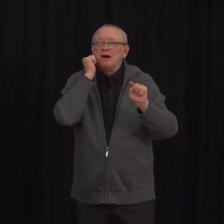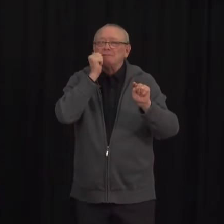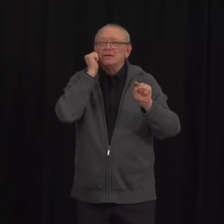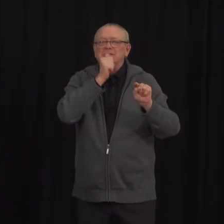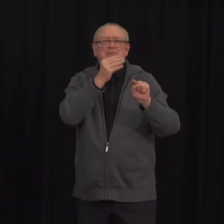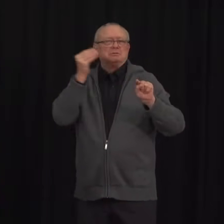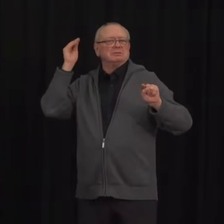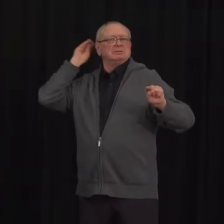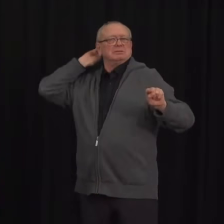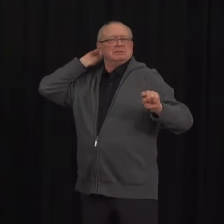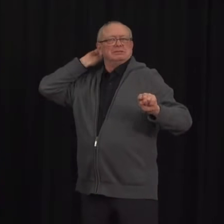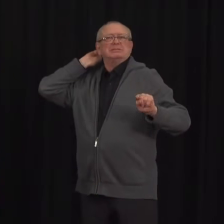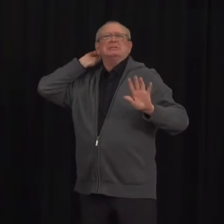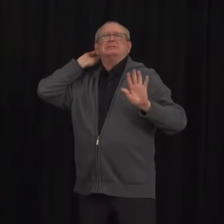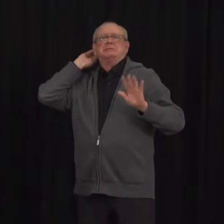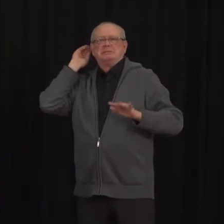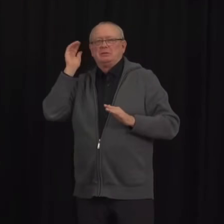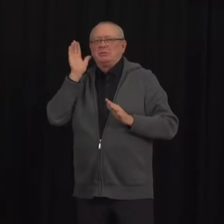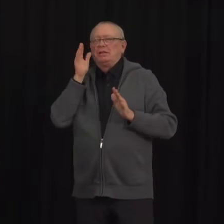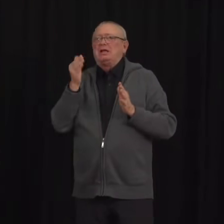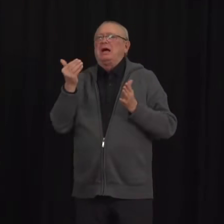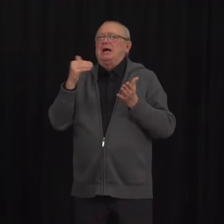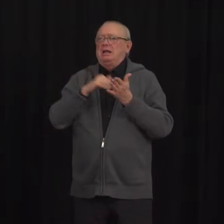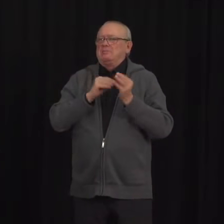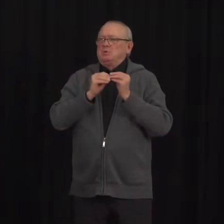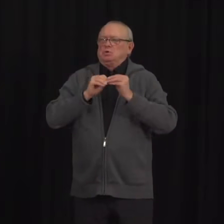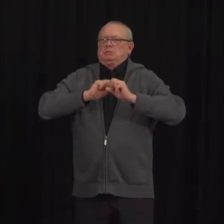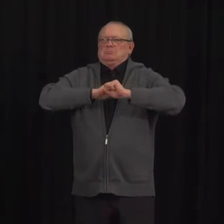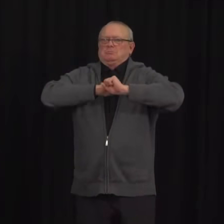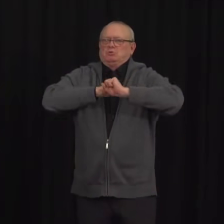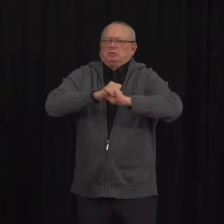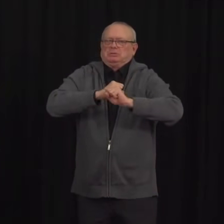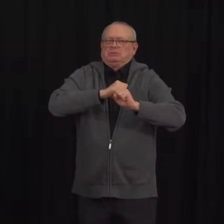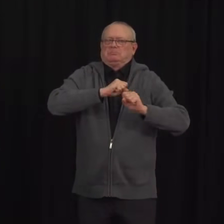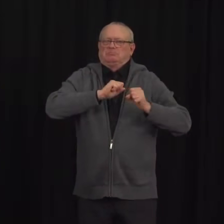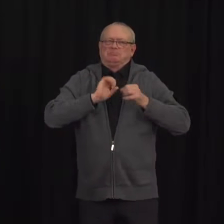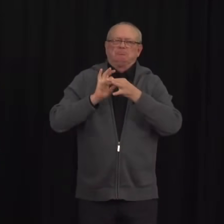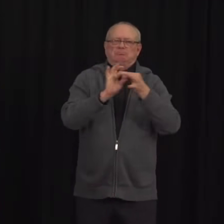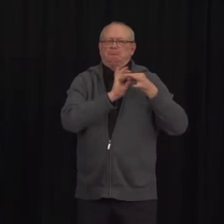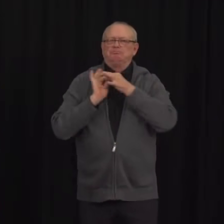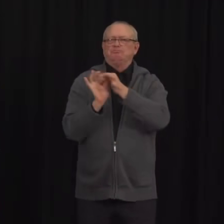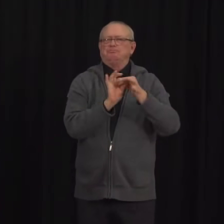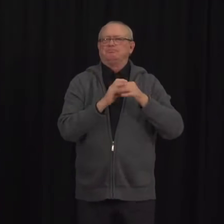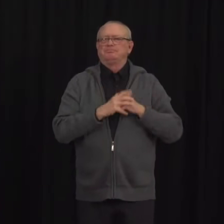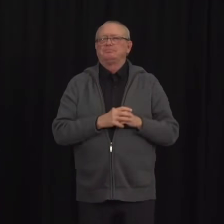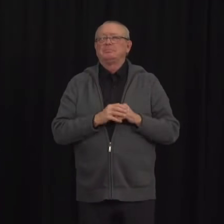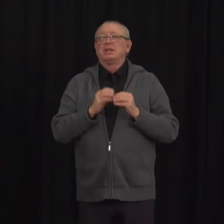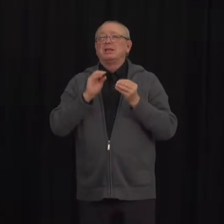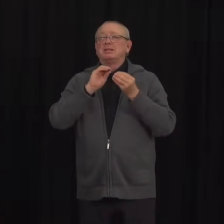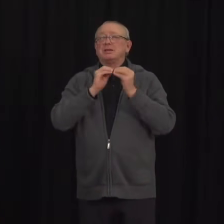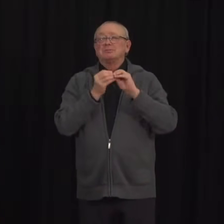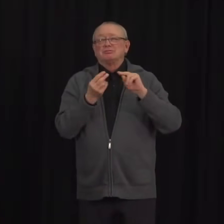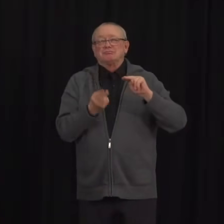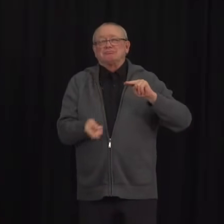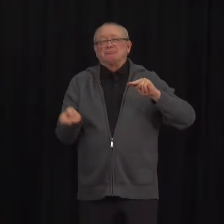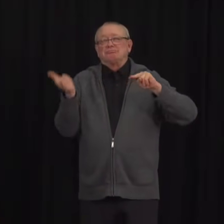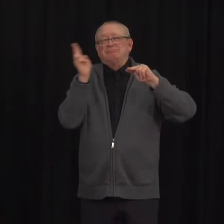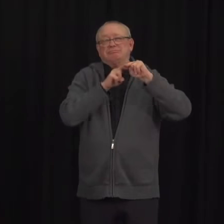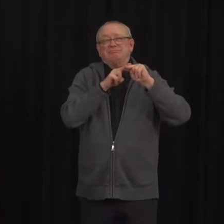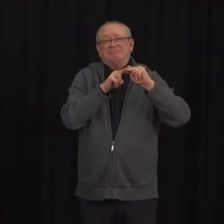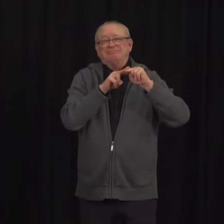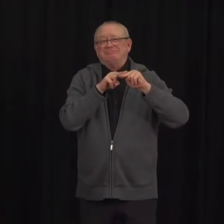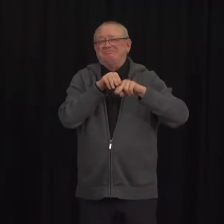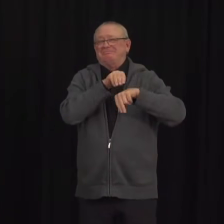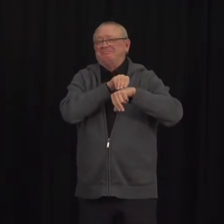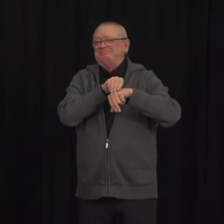motivation while you recommit yourself to public health measures. These rising numbers that we are seeing are straining our system in many